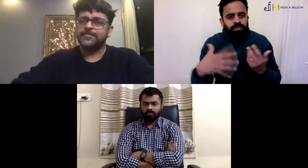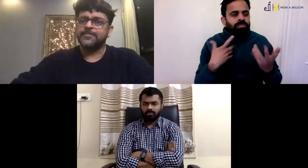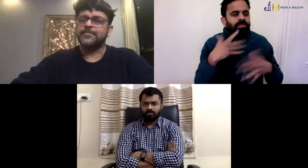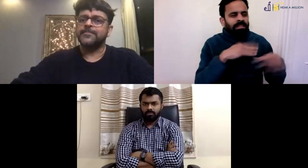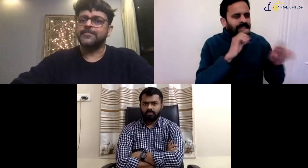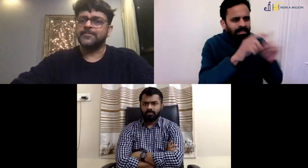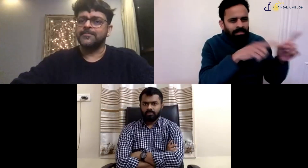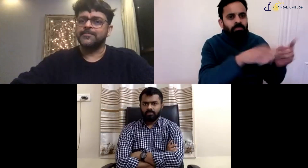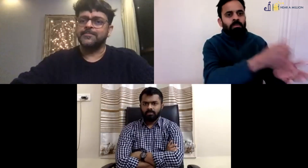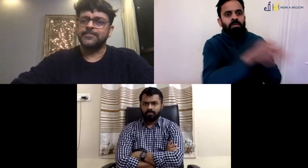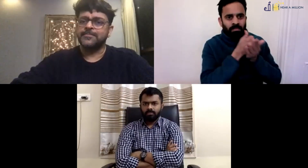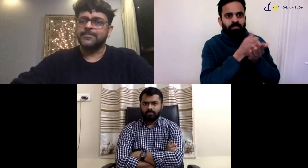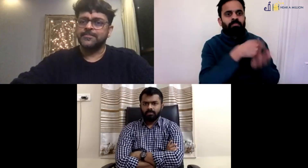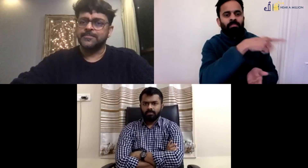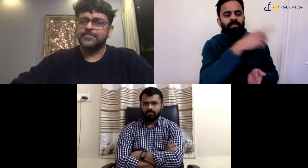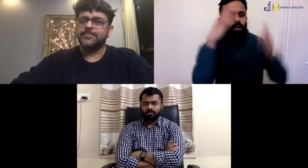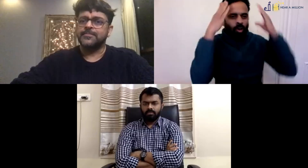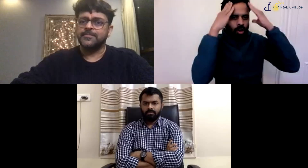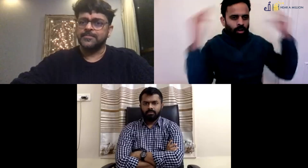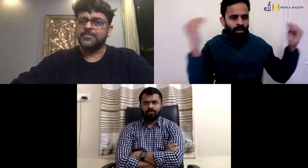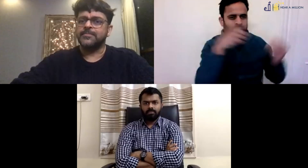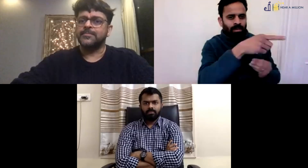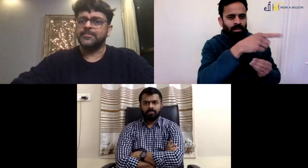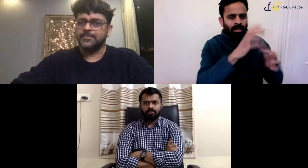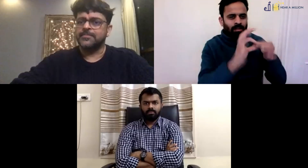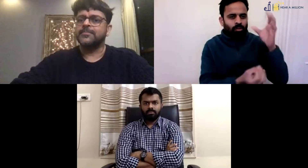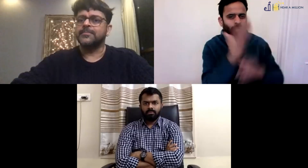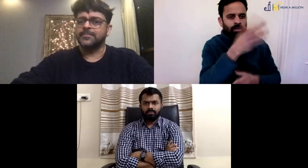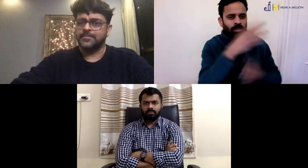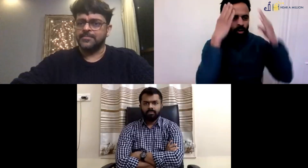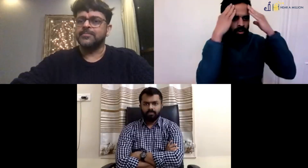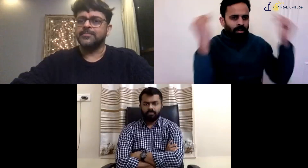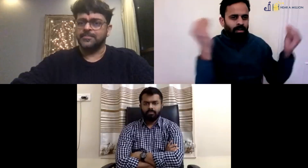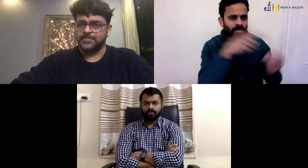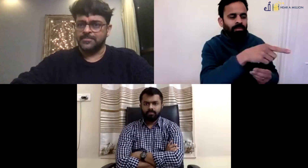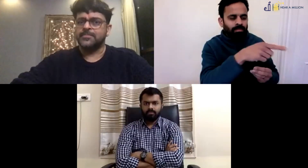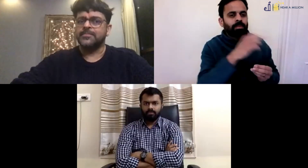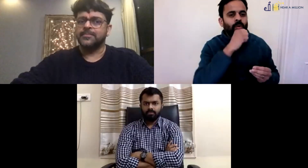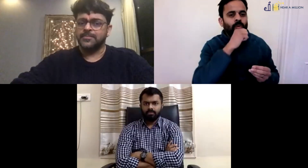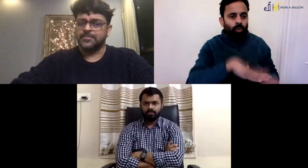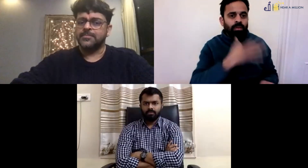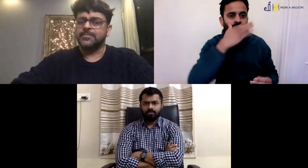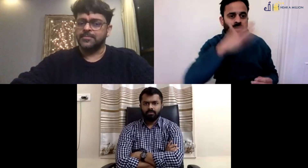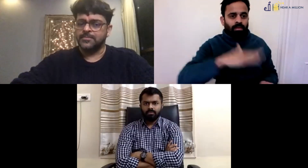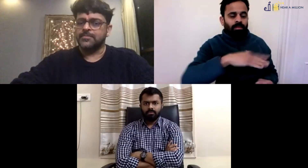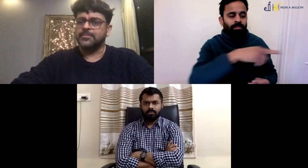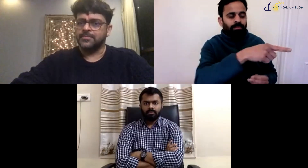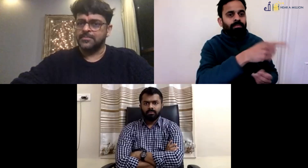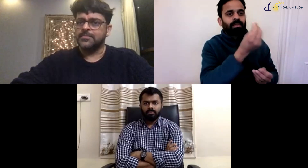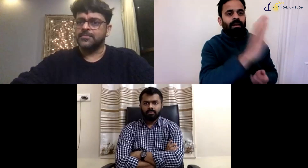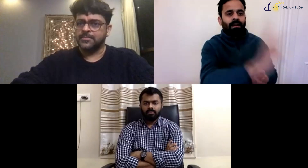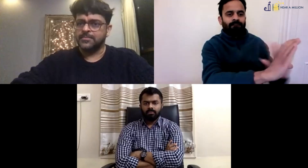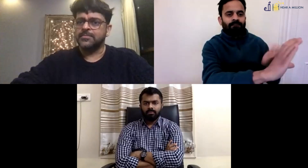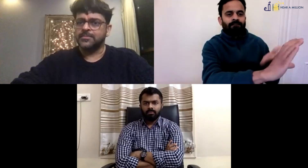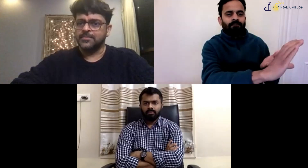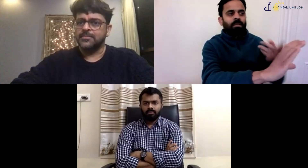So I said, okay, it was a bit expensive and everything. So they helped me with the funding as well from Holland, the Holland Association,